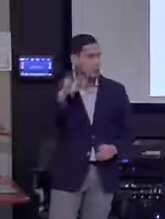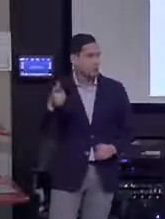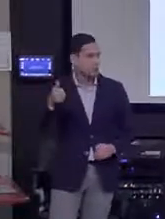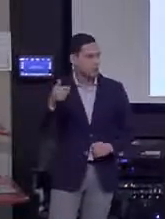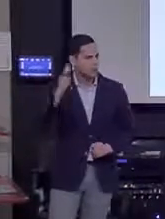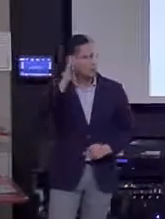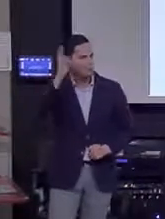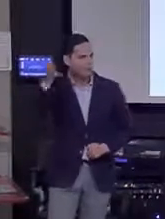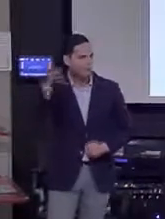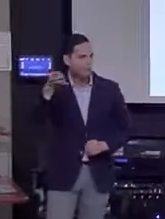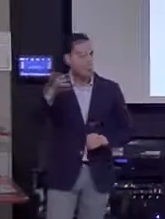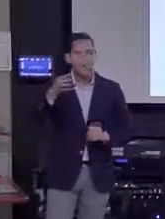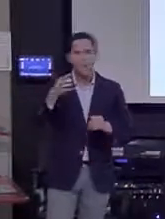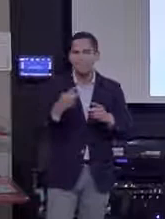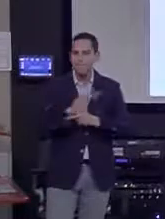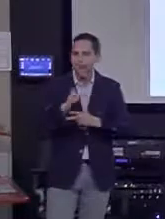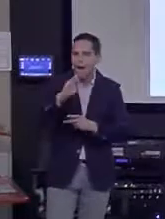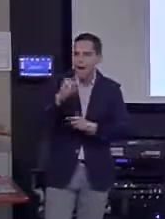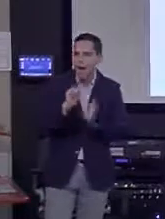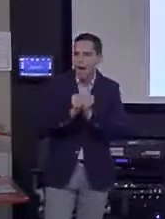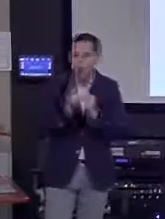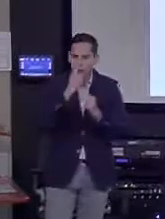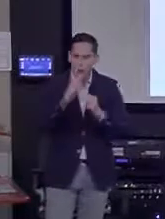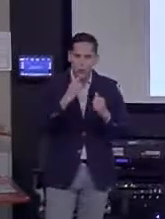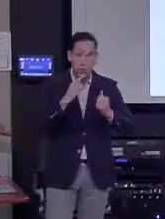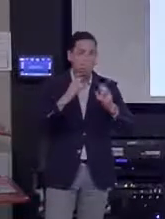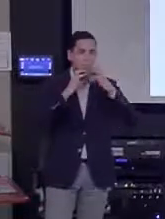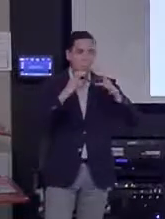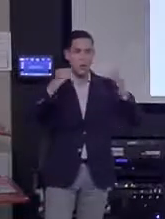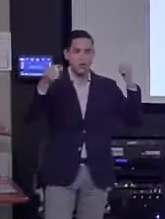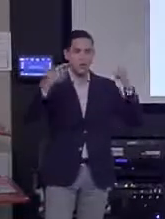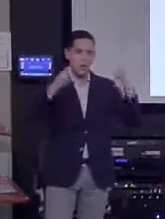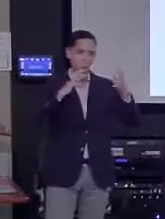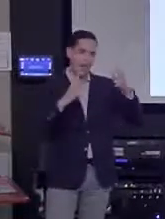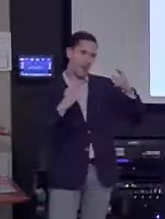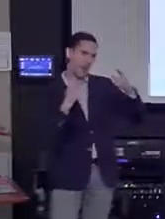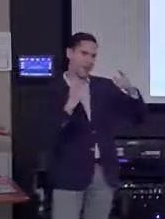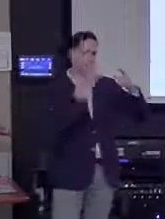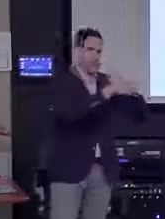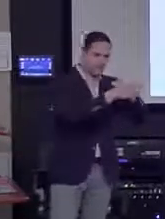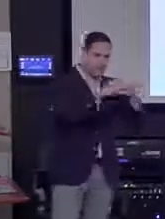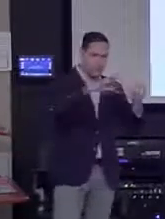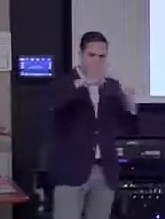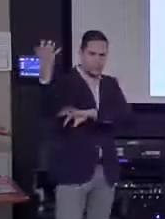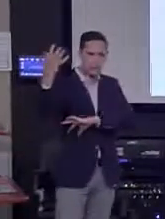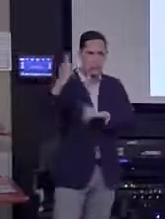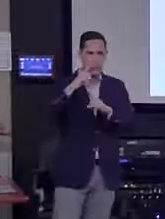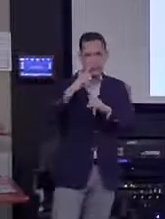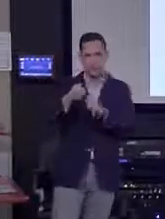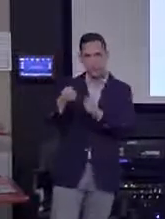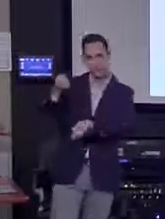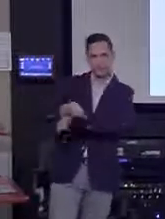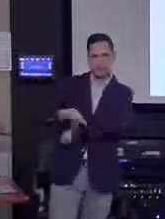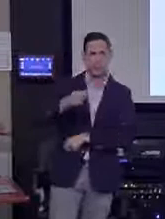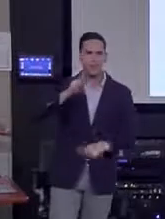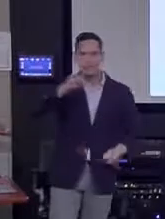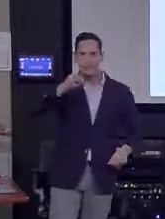jam communications during World War II that helped defeat the Nazis. And in the low, low. Tinkerbell.